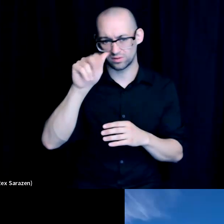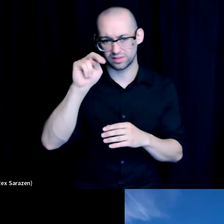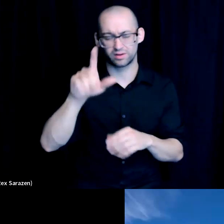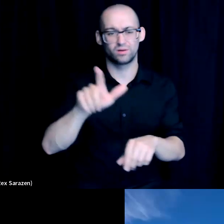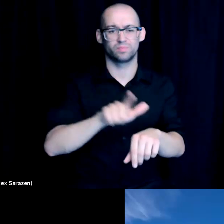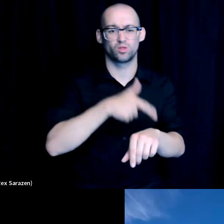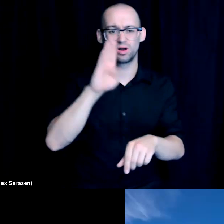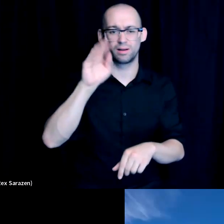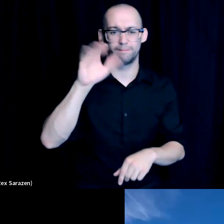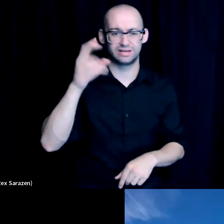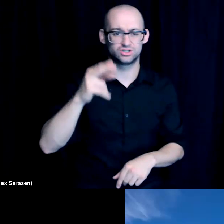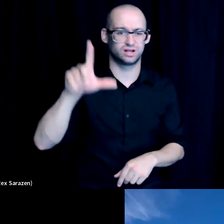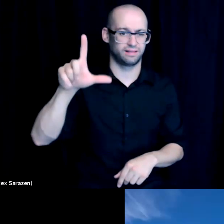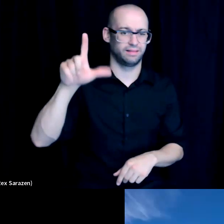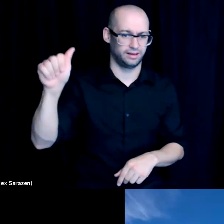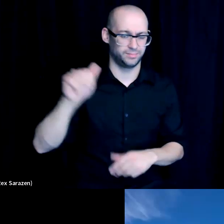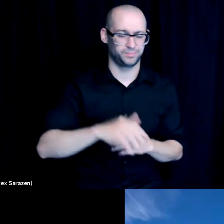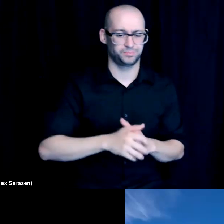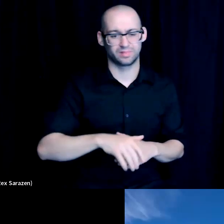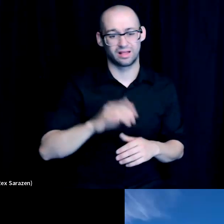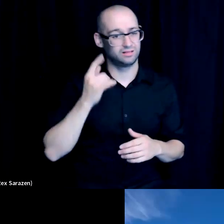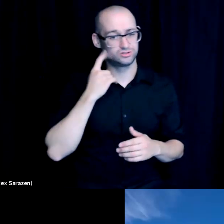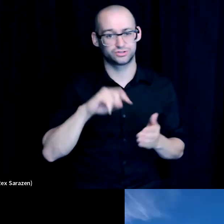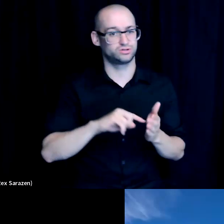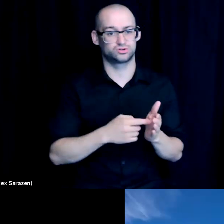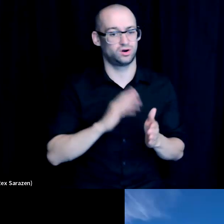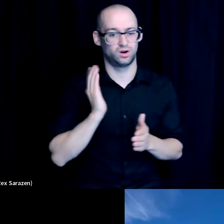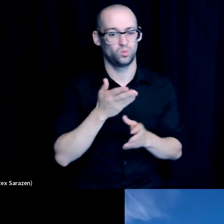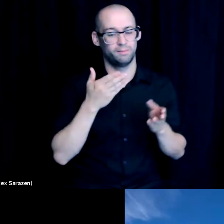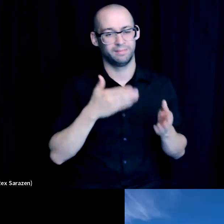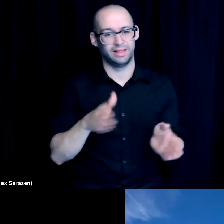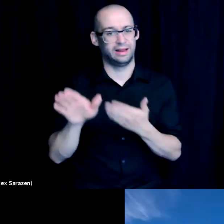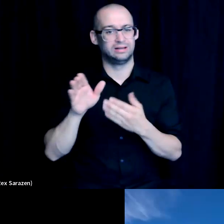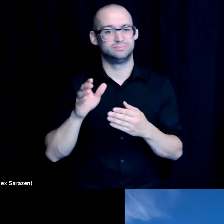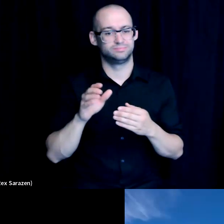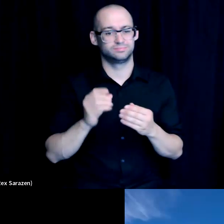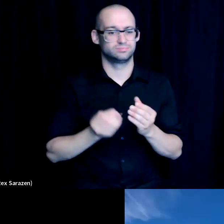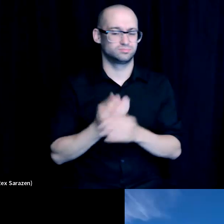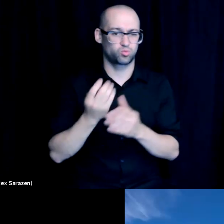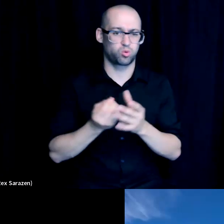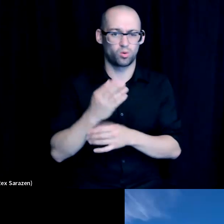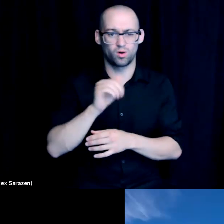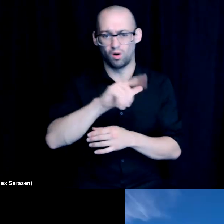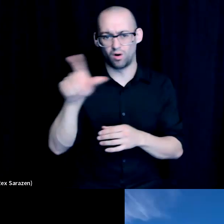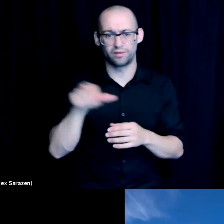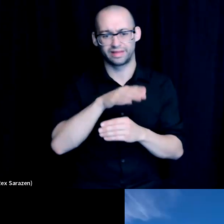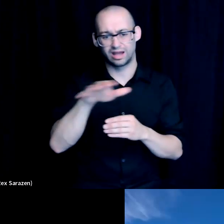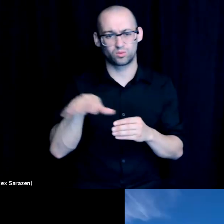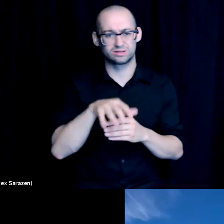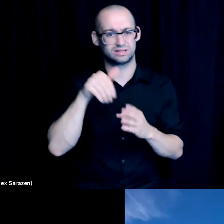Beach in LA. And that's just a start. We plan on expanding all the major reentry cities in California.